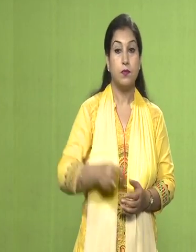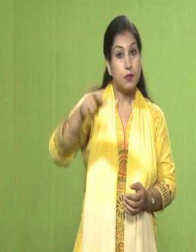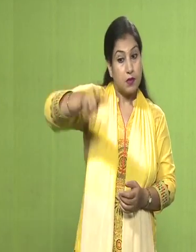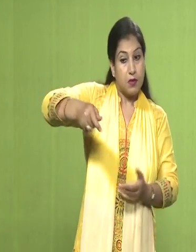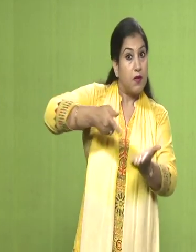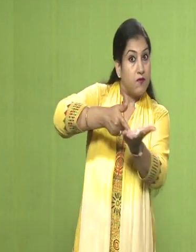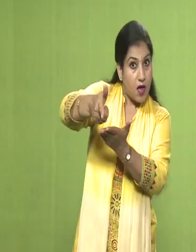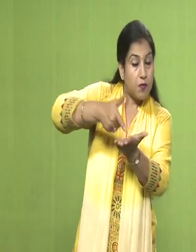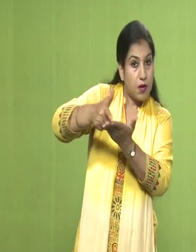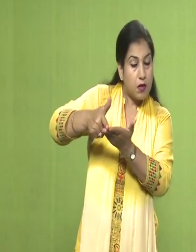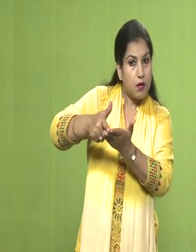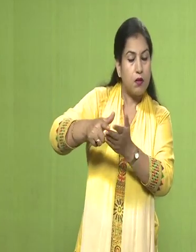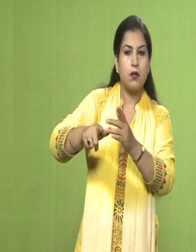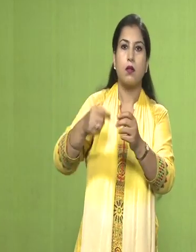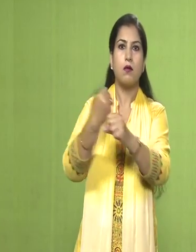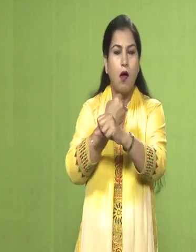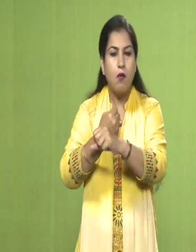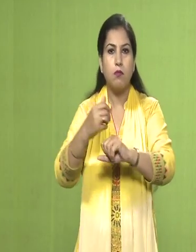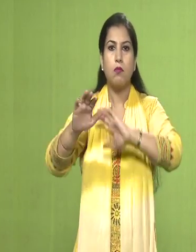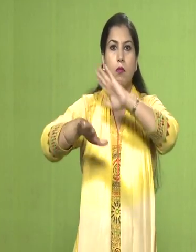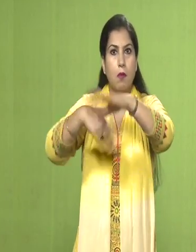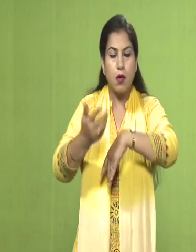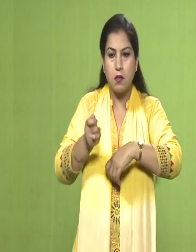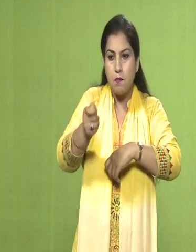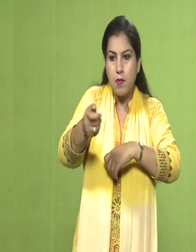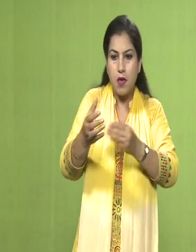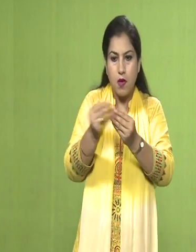Farmers were paid in cash for these crops.